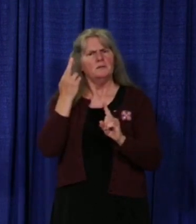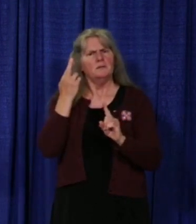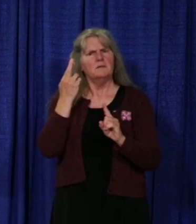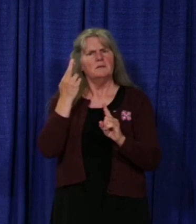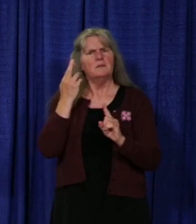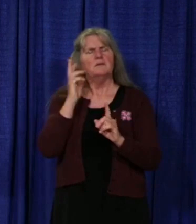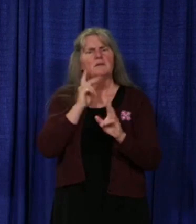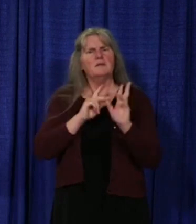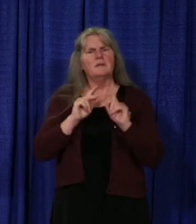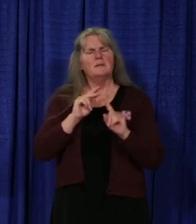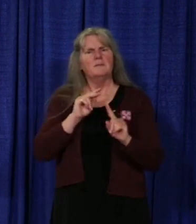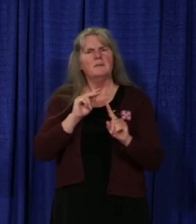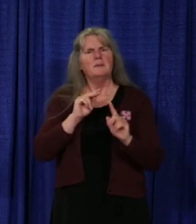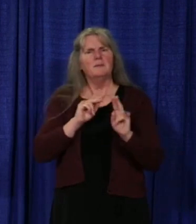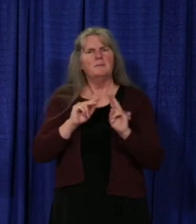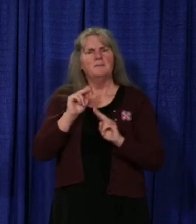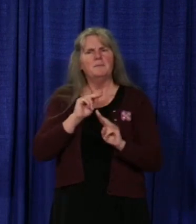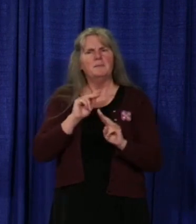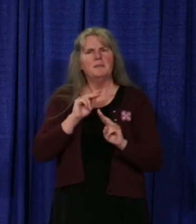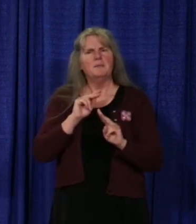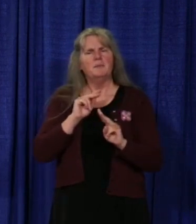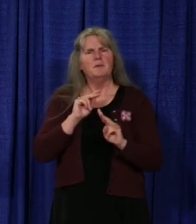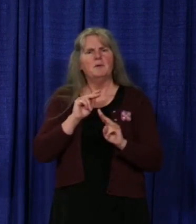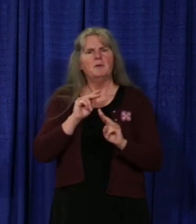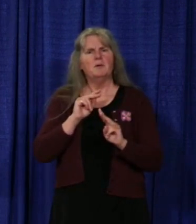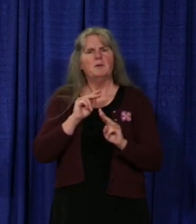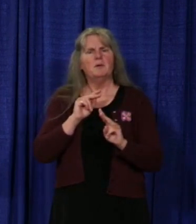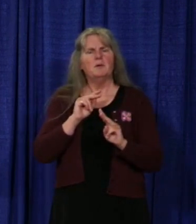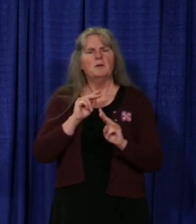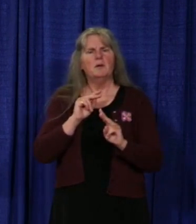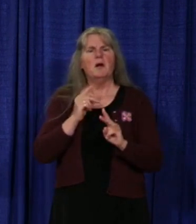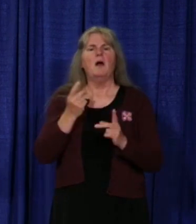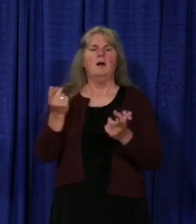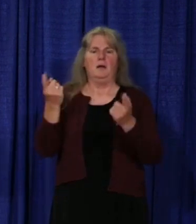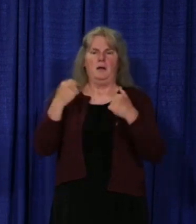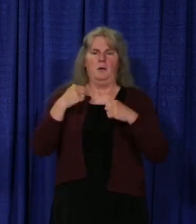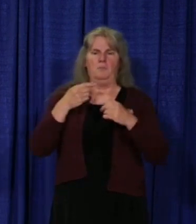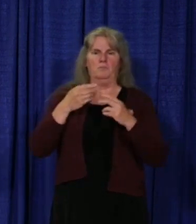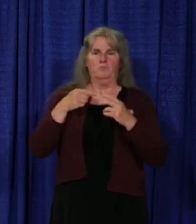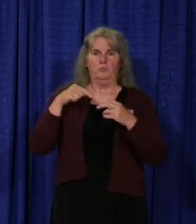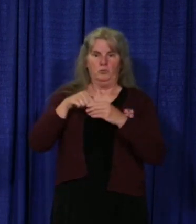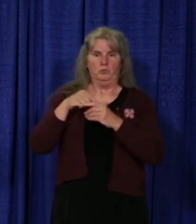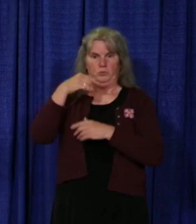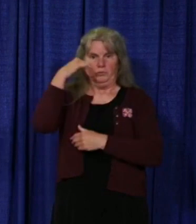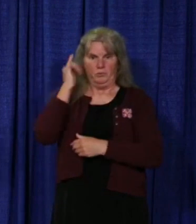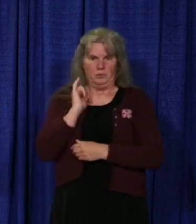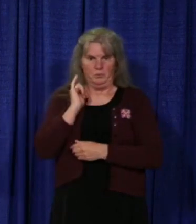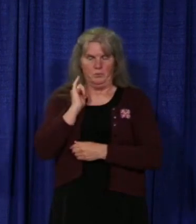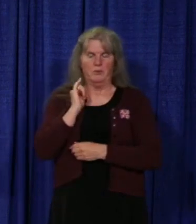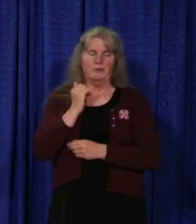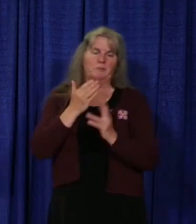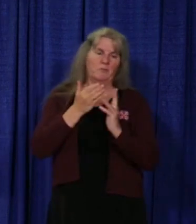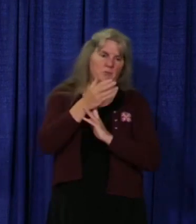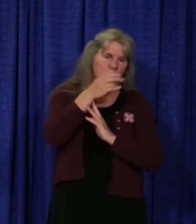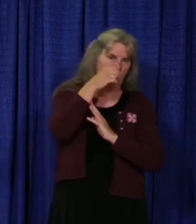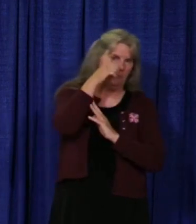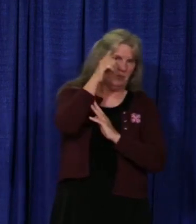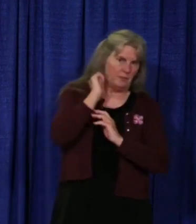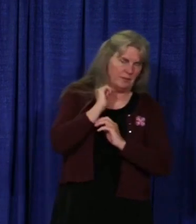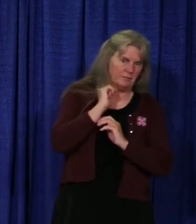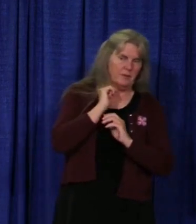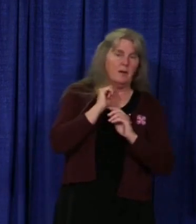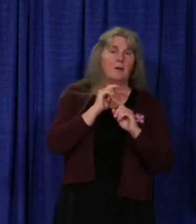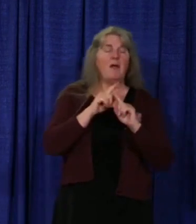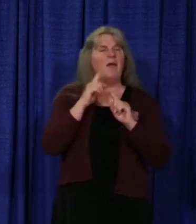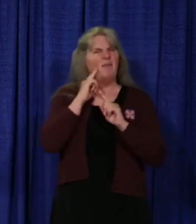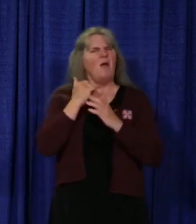are in Yukon and not on transportation routes towards Alaska. This definitely will help out, seeing the